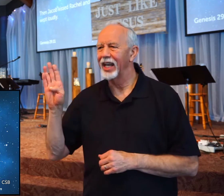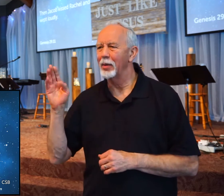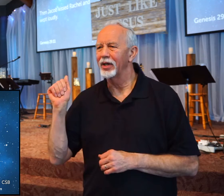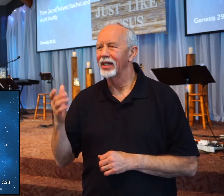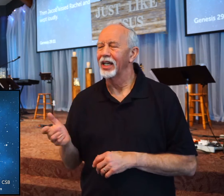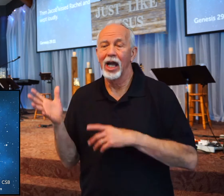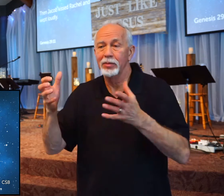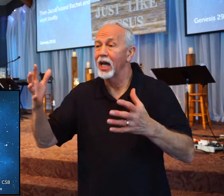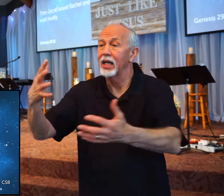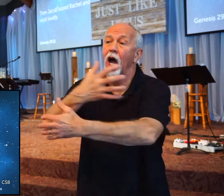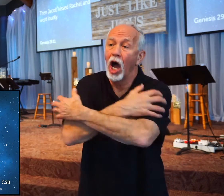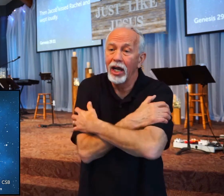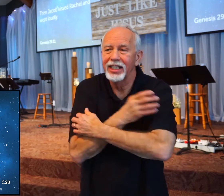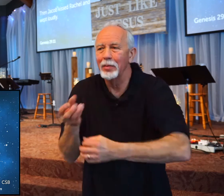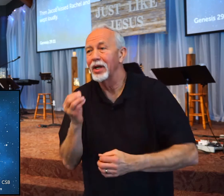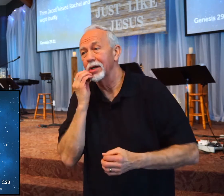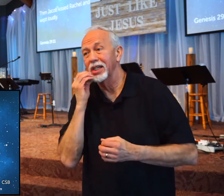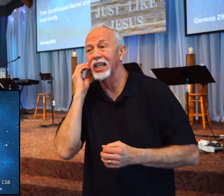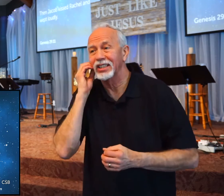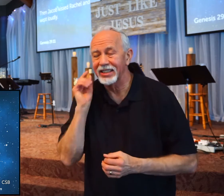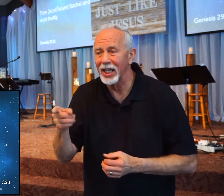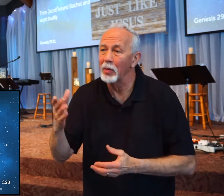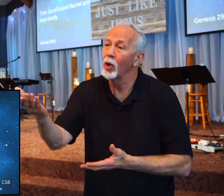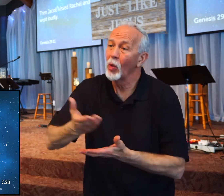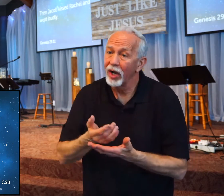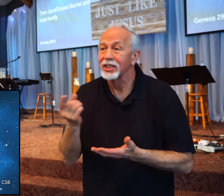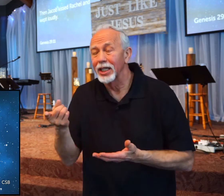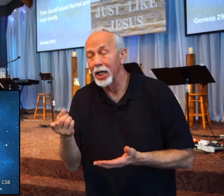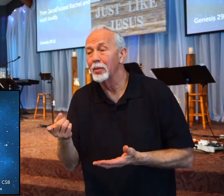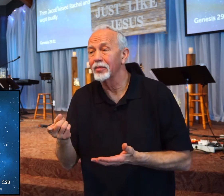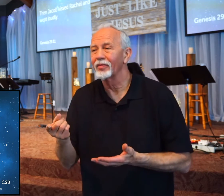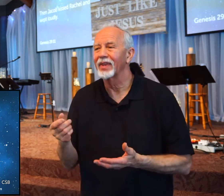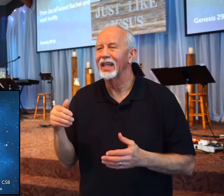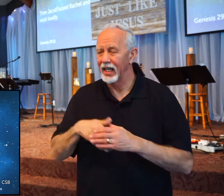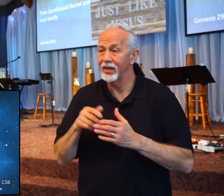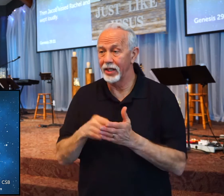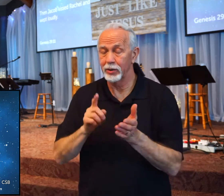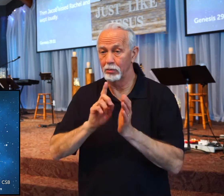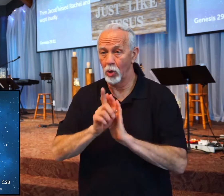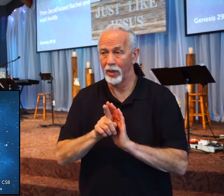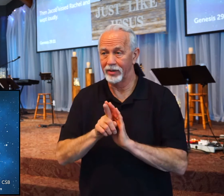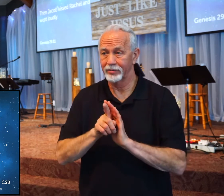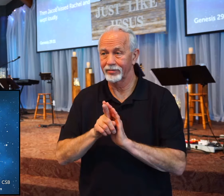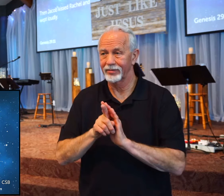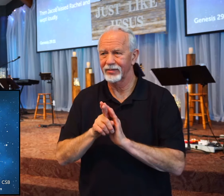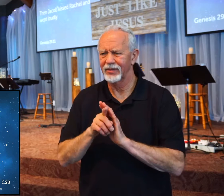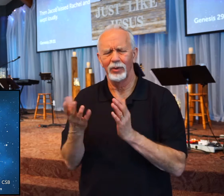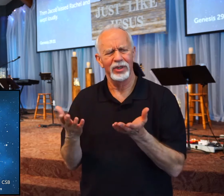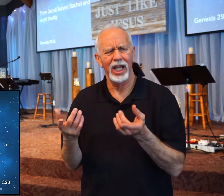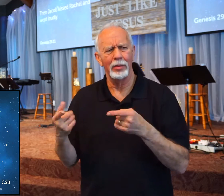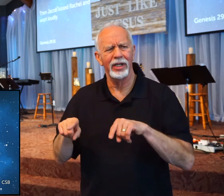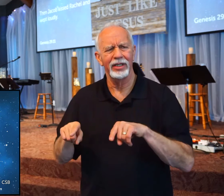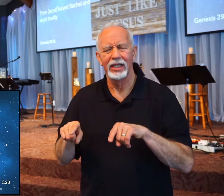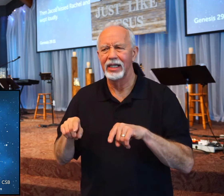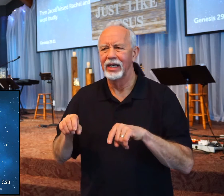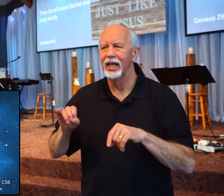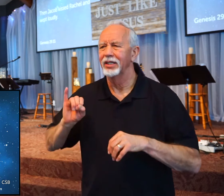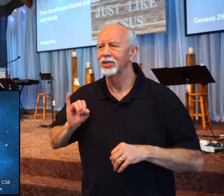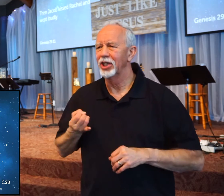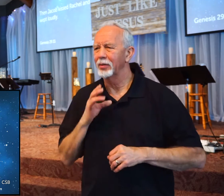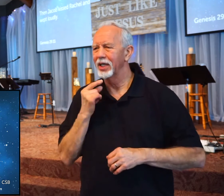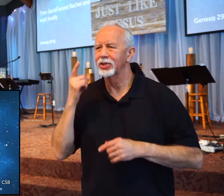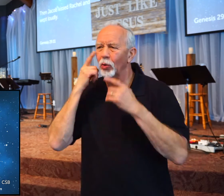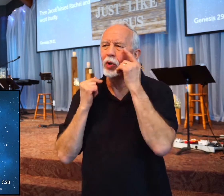him a hug and kisses him and welcomes him back. And in this moment, what is going on? Jacob is